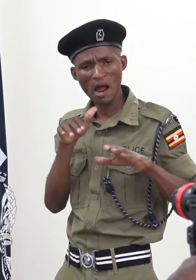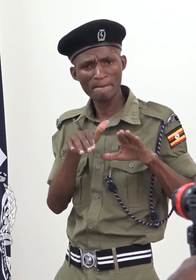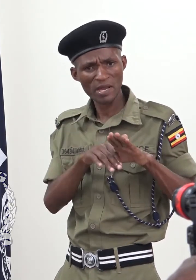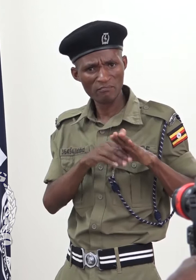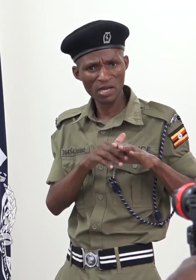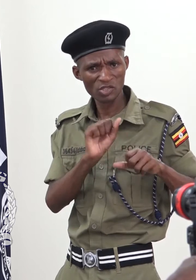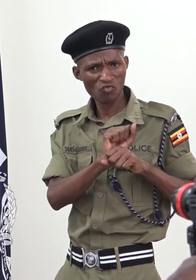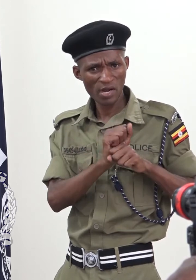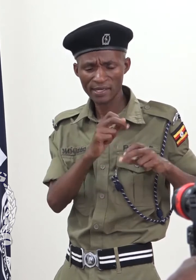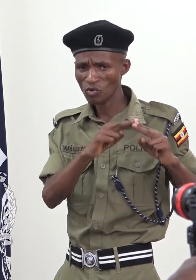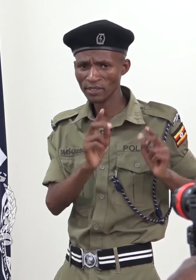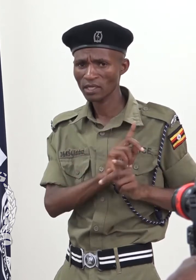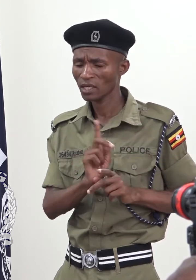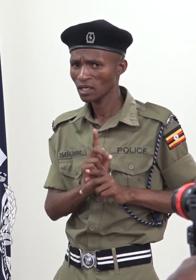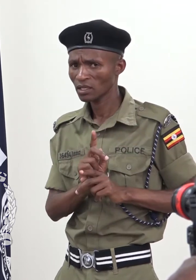vigilant.